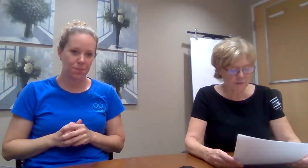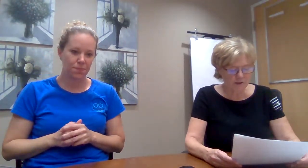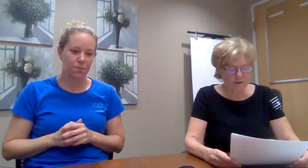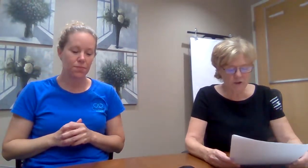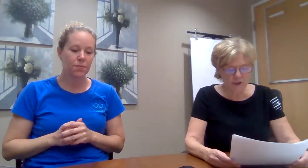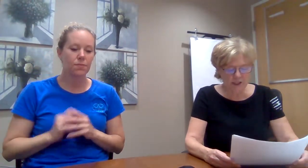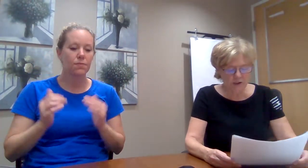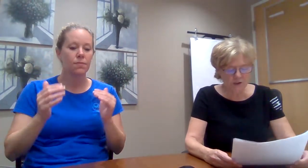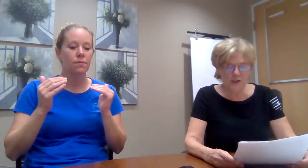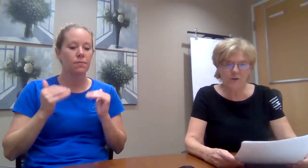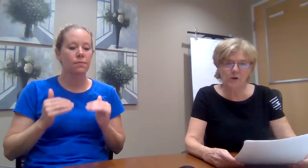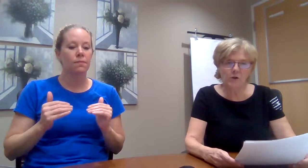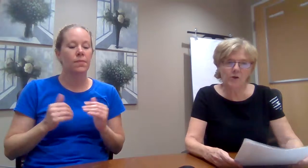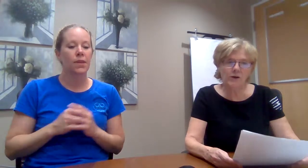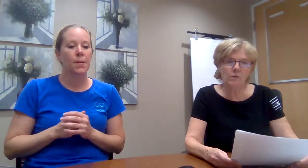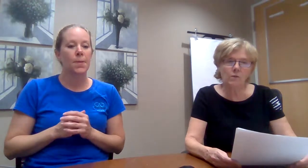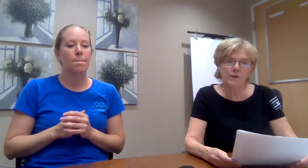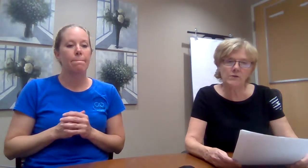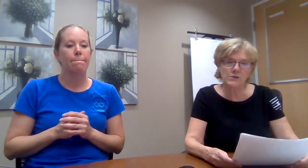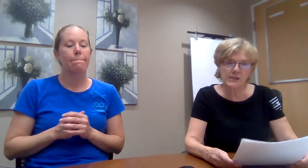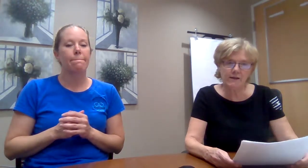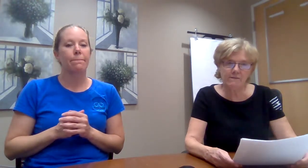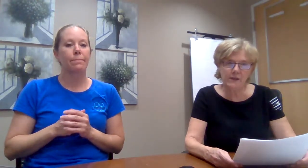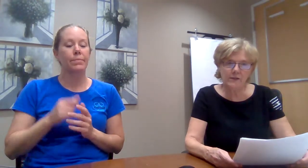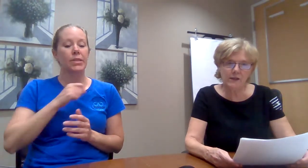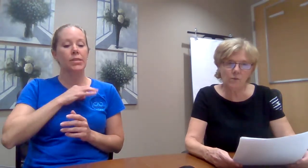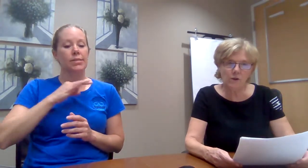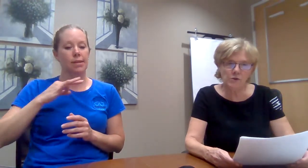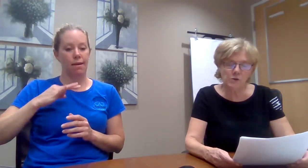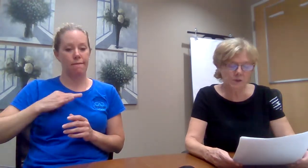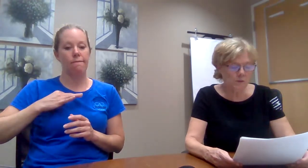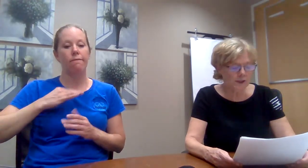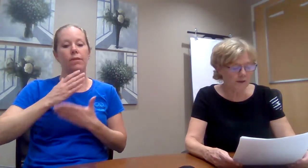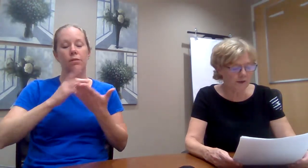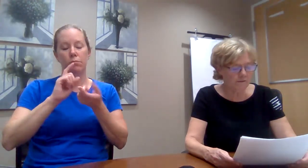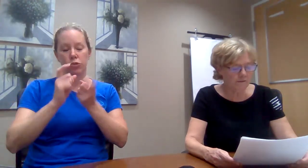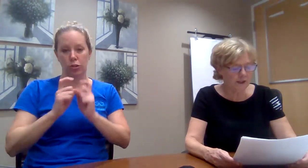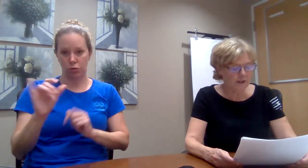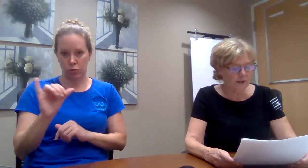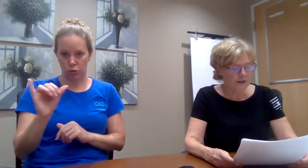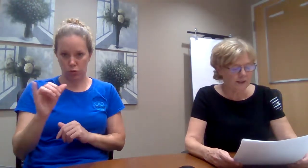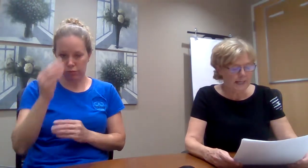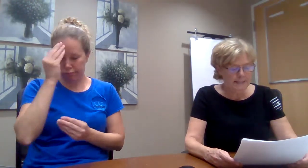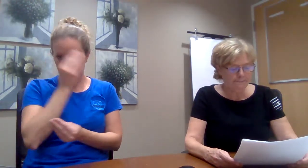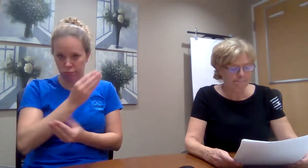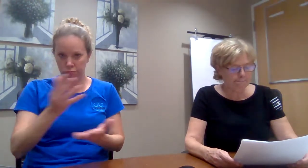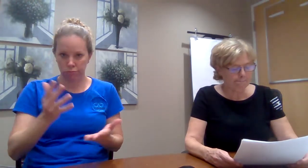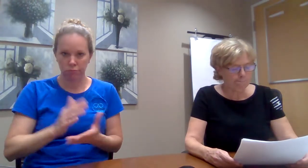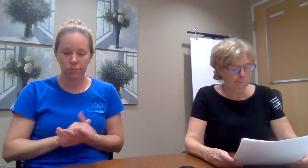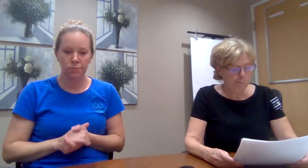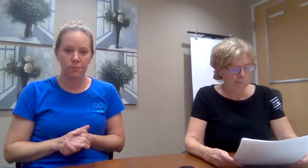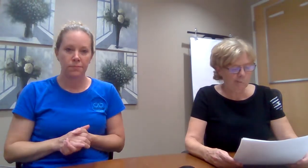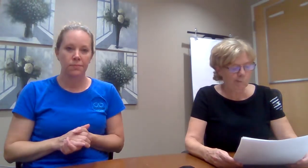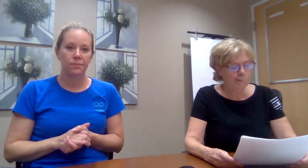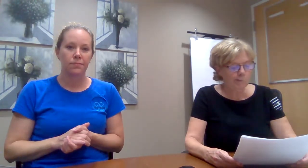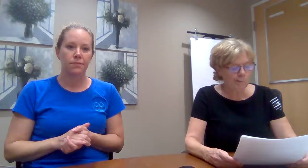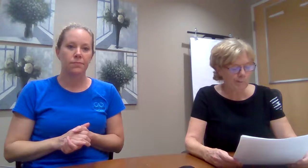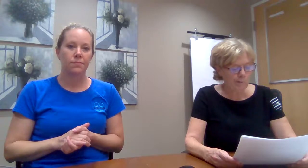There are some other changes that are occurring with our staffing that I want you to be aware of.